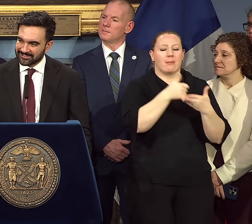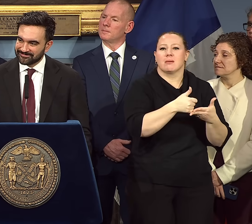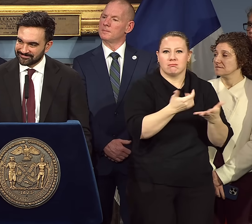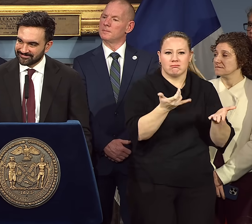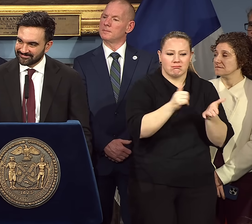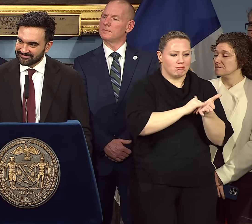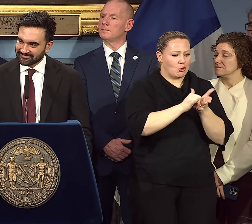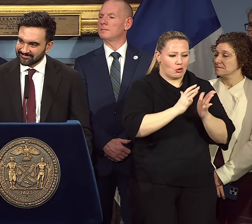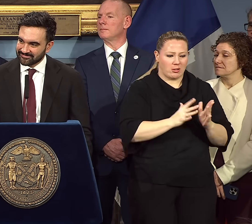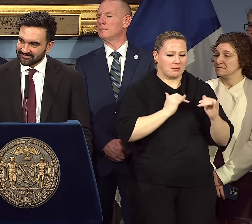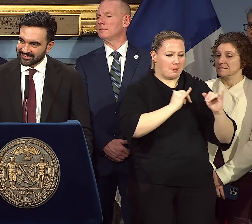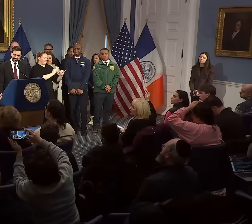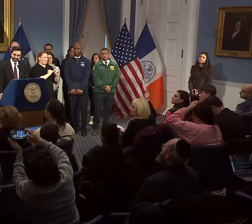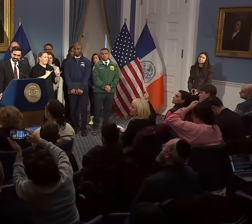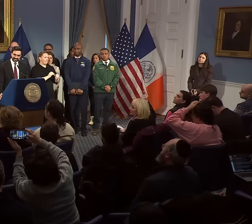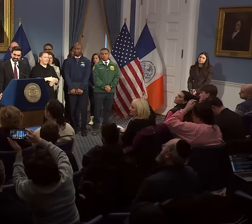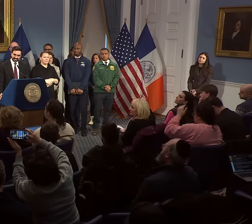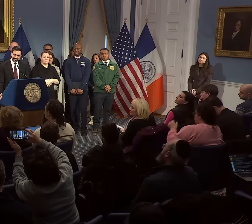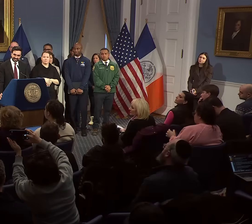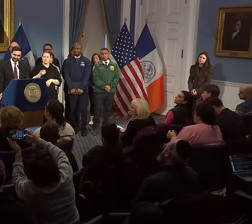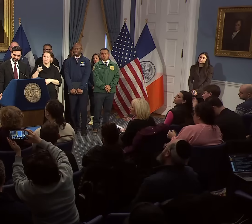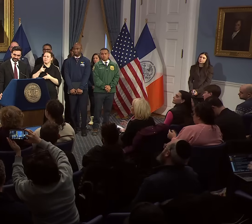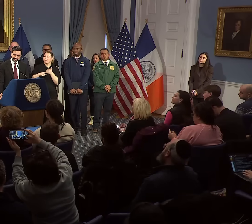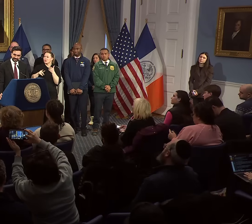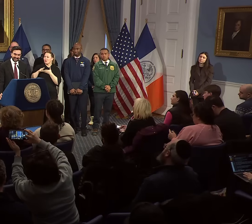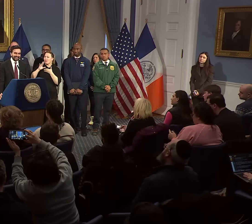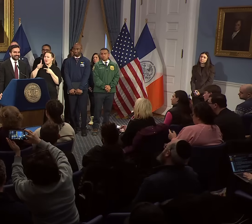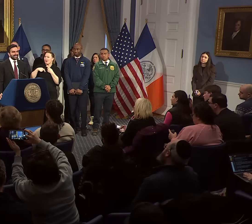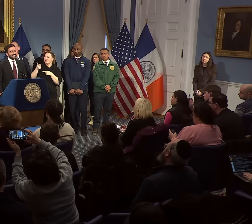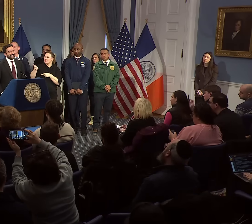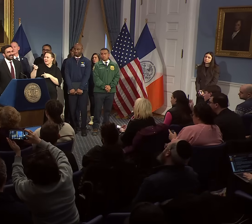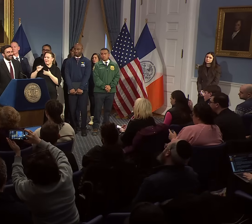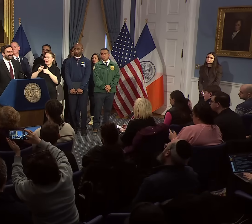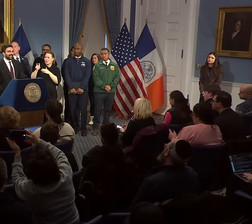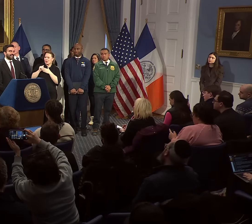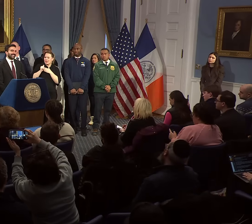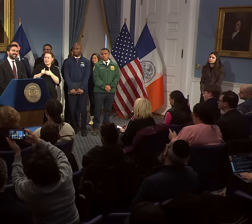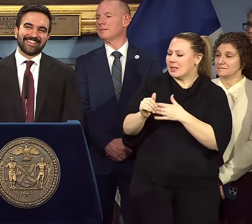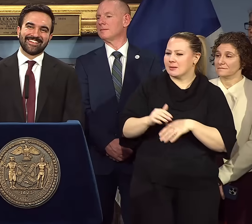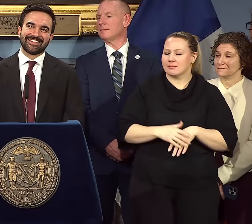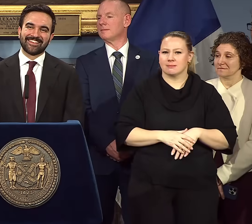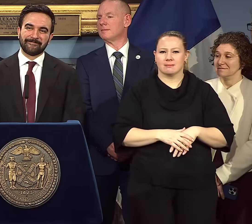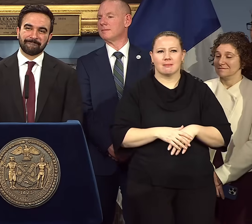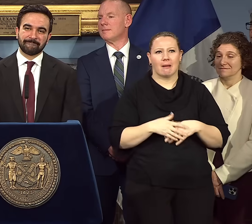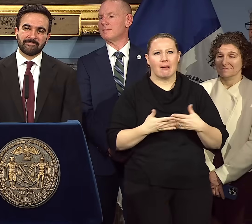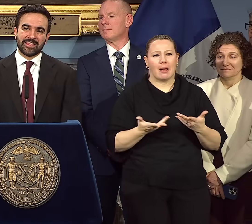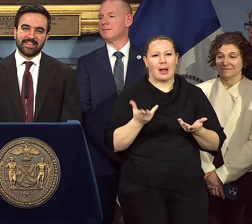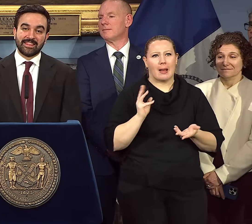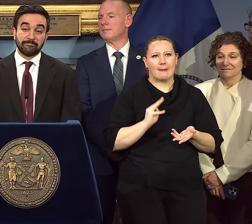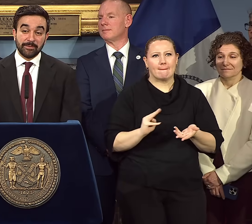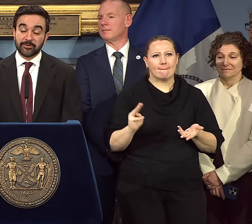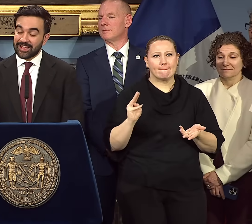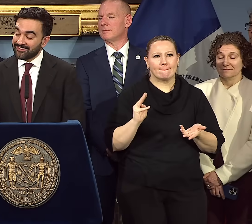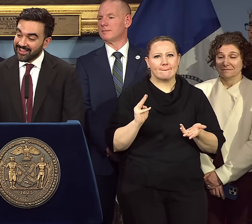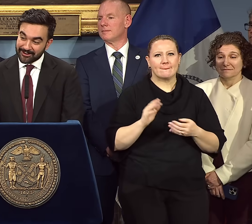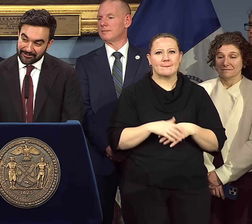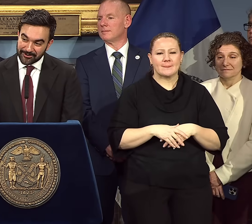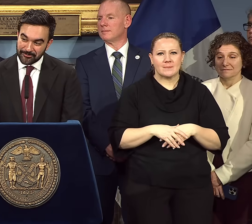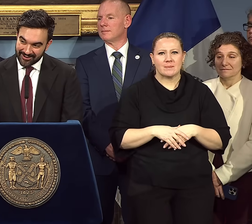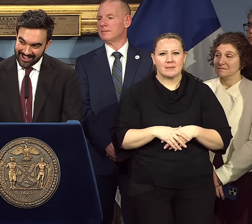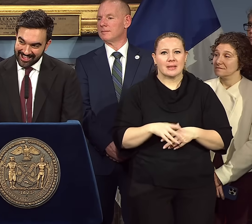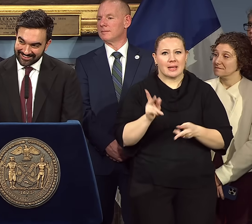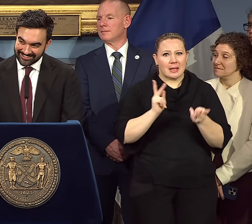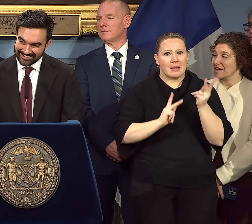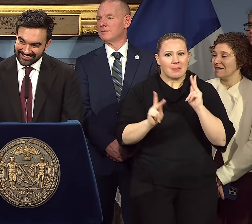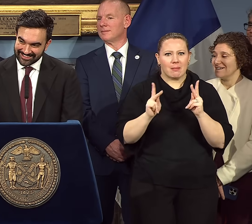helping hand. What did you learn about yourself, your own leadership style? And that people care a lot if I